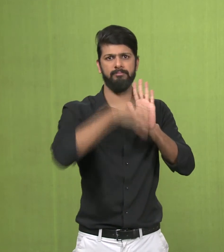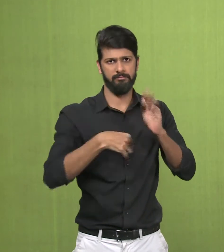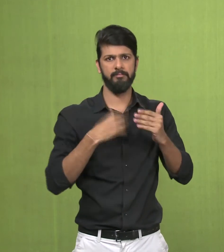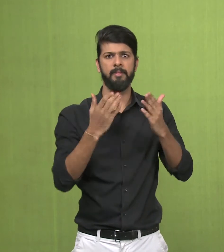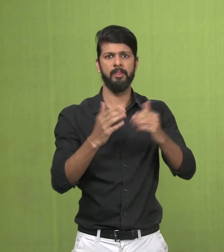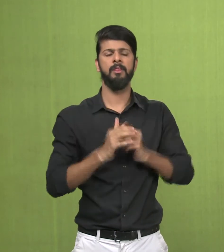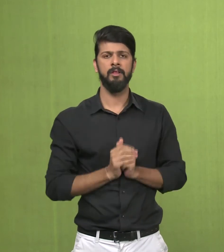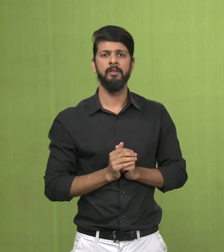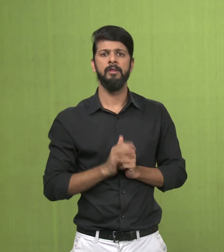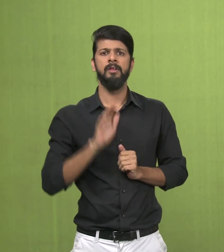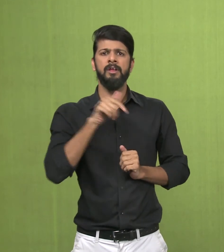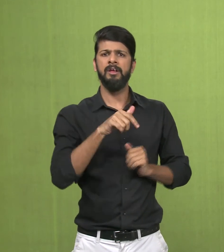The sculptures of the Mauryan time